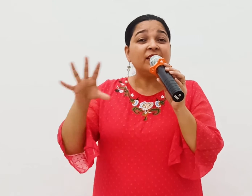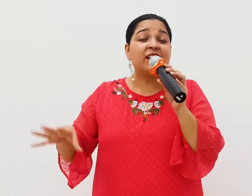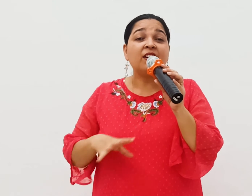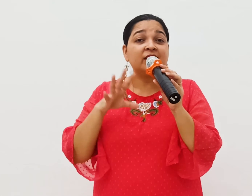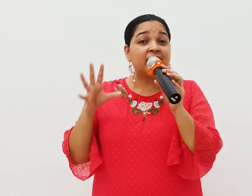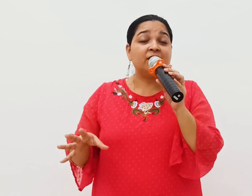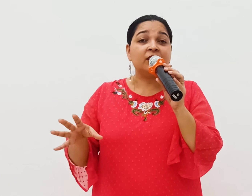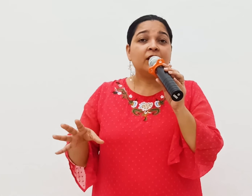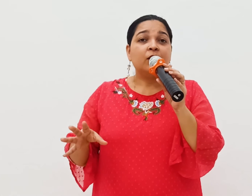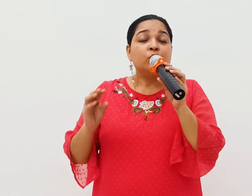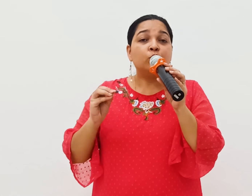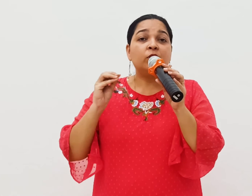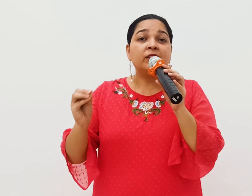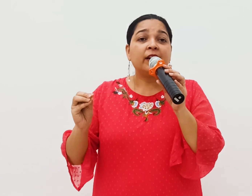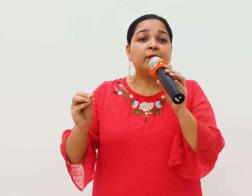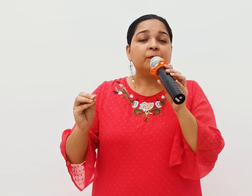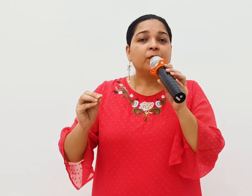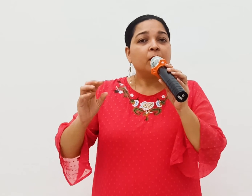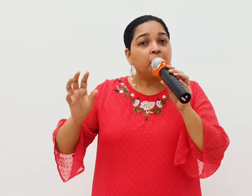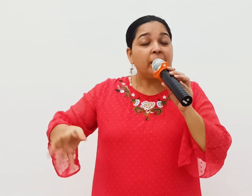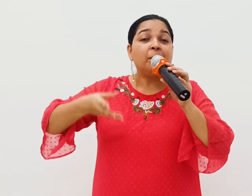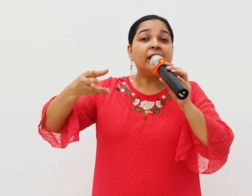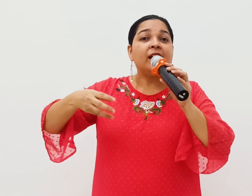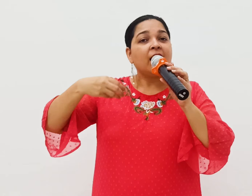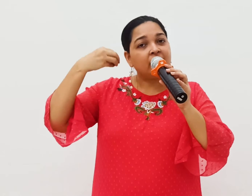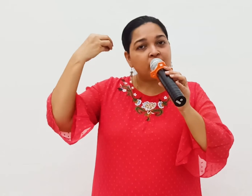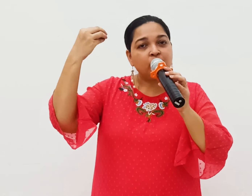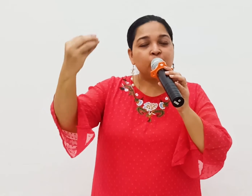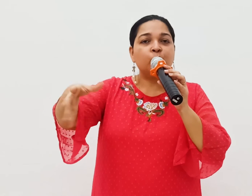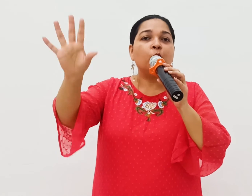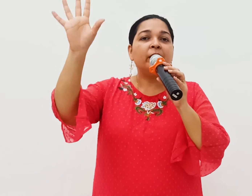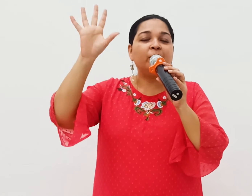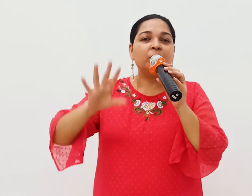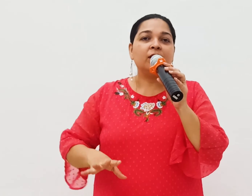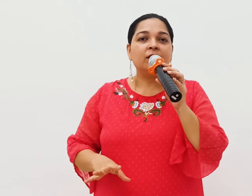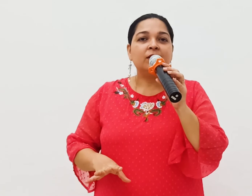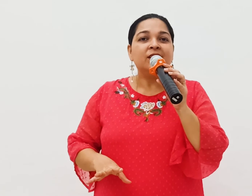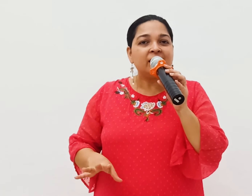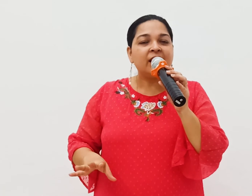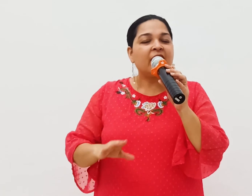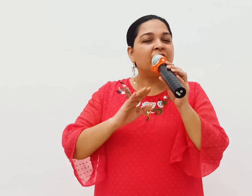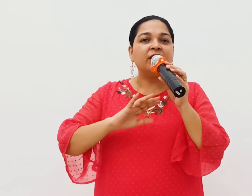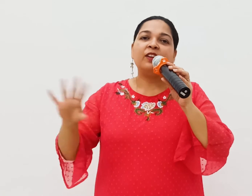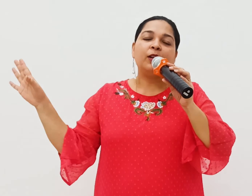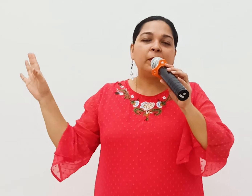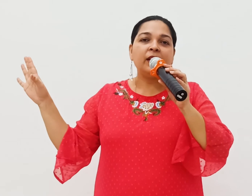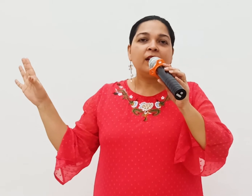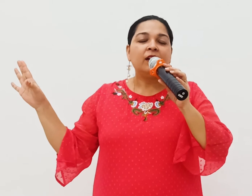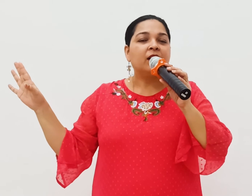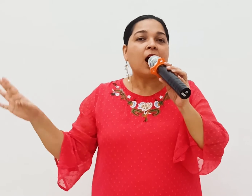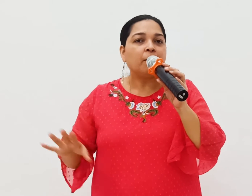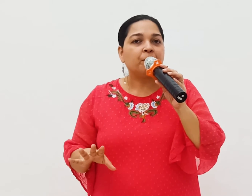How we can save ourselves? So Jonah said, pick me and throw me into the sea. Everything will